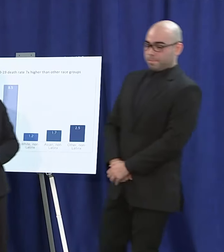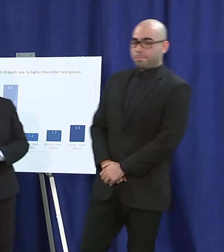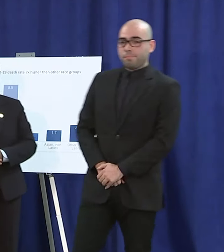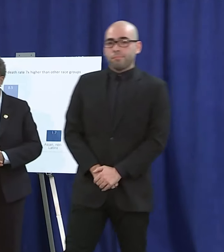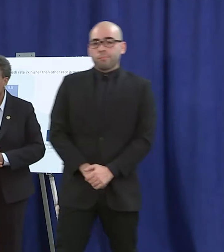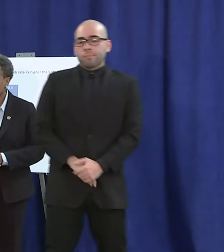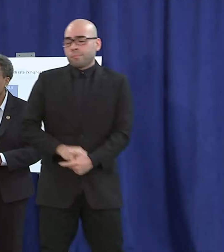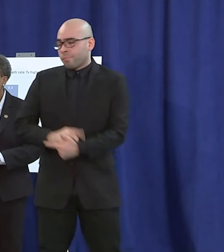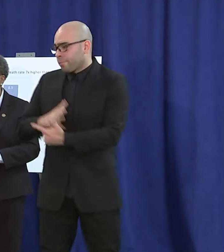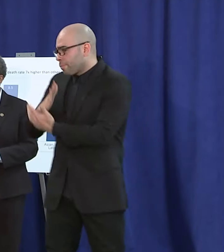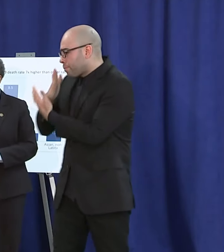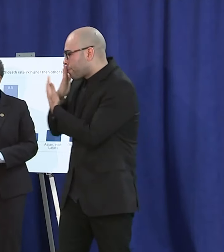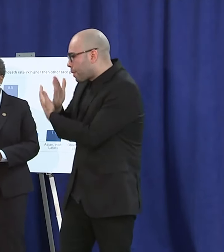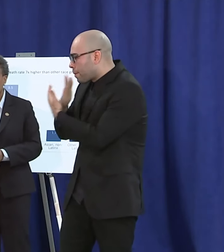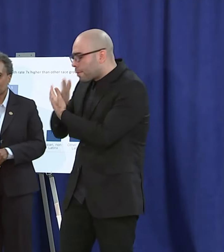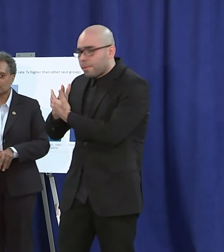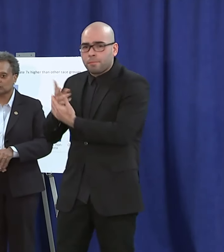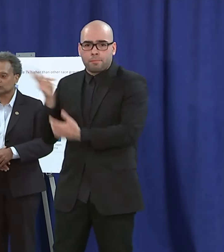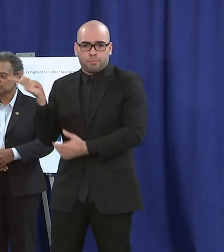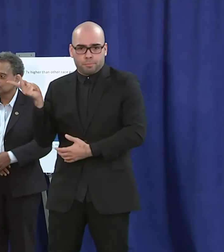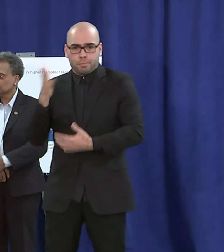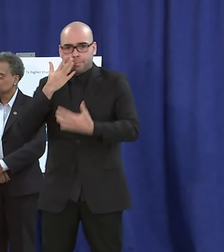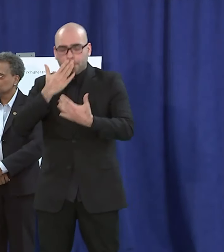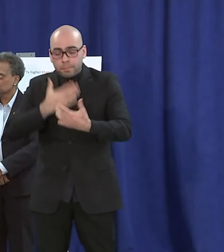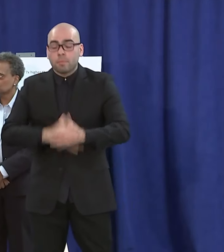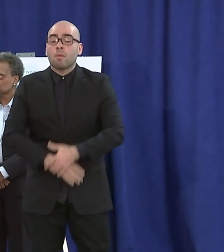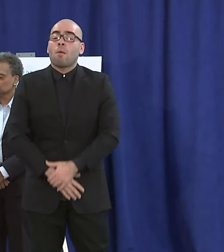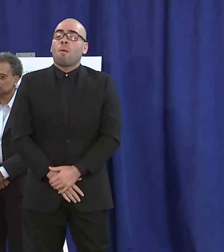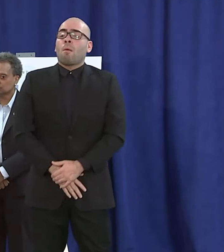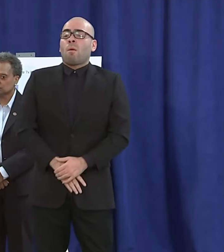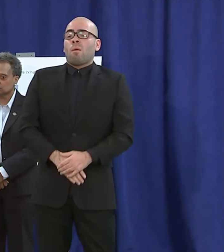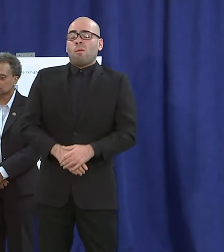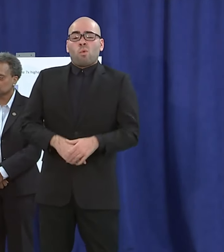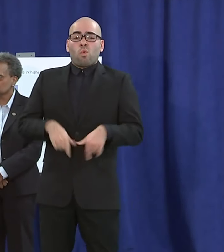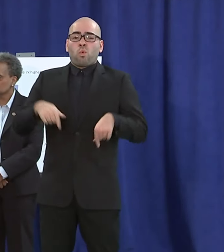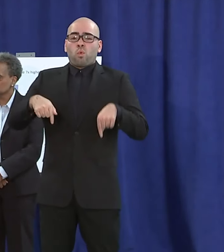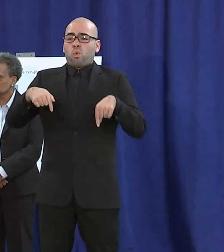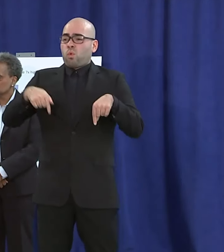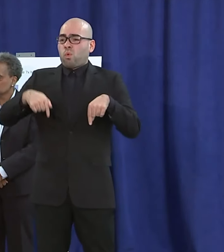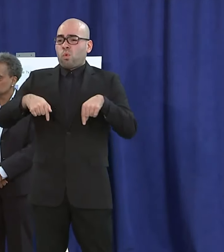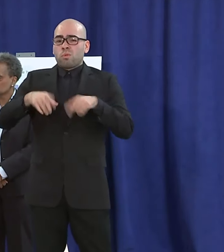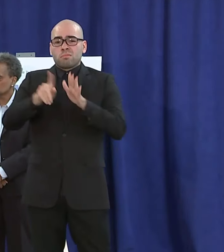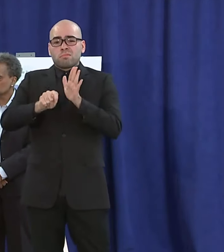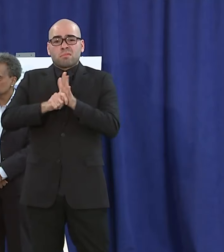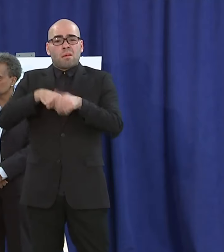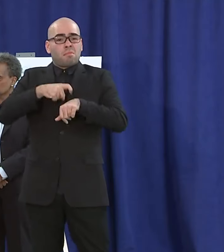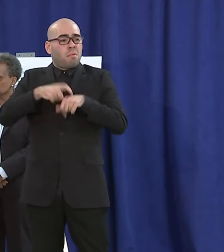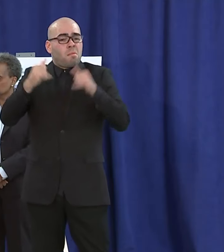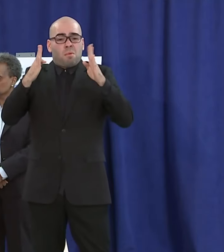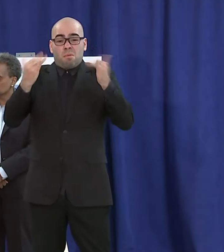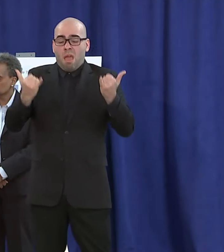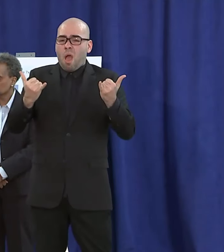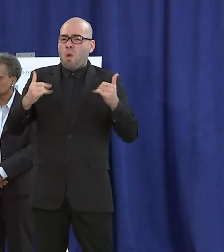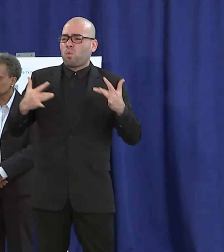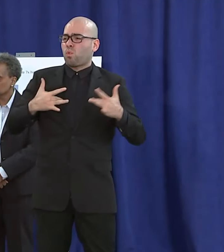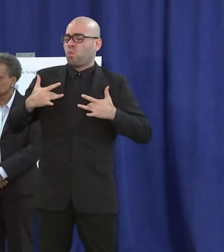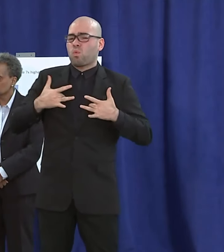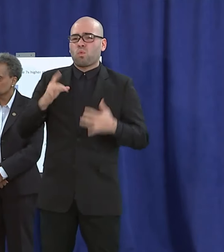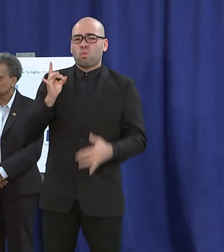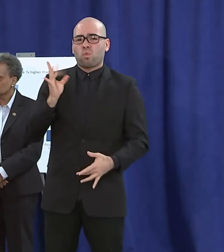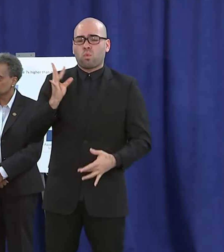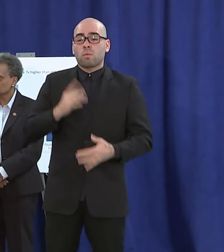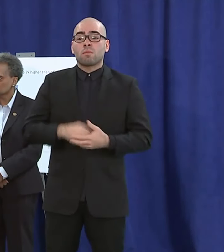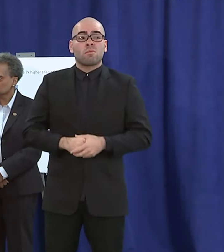Thank you, Your Honor. Thank you, Dr. Awadi. This is a concerning time for all of us. As we like to